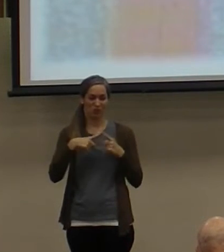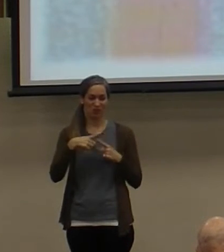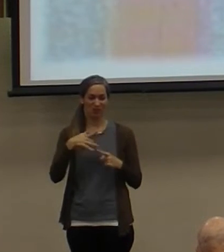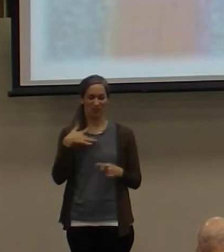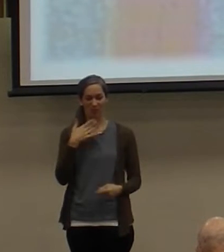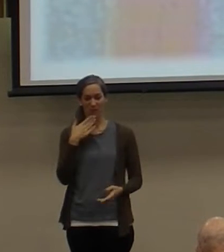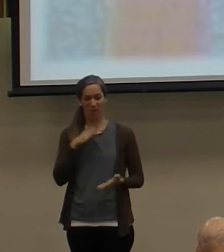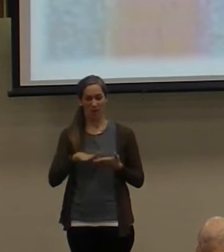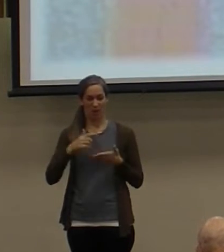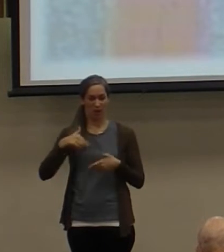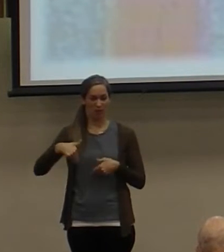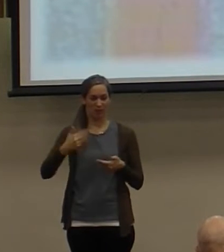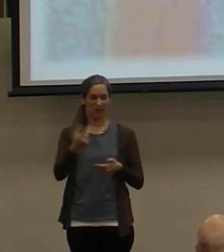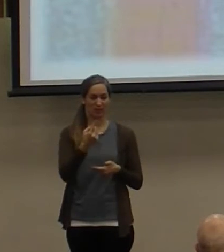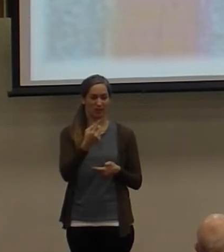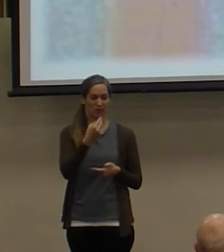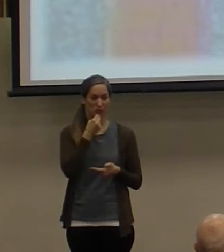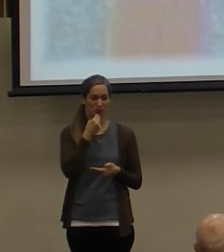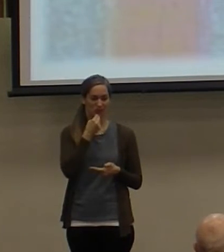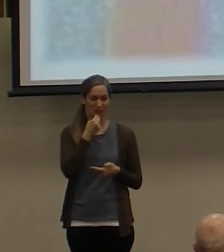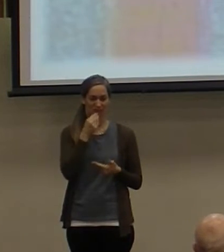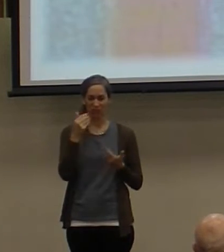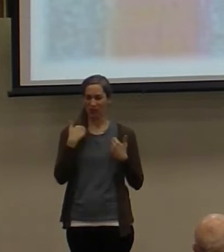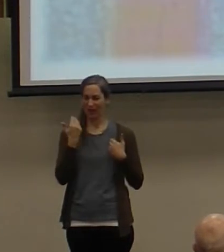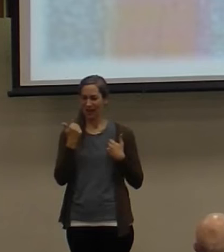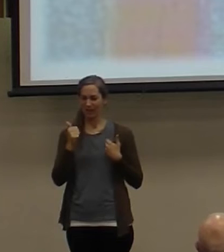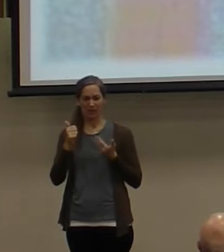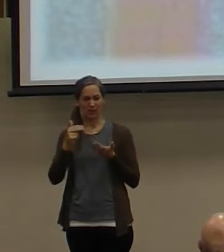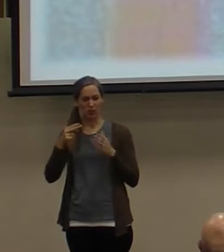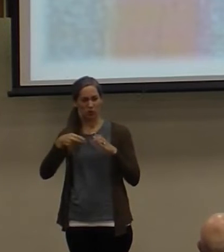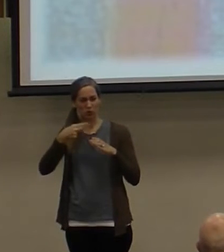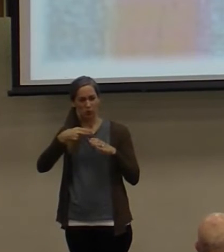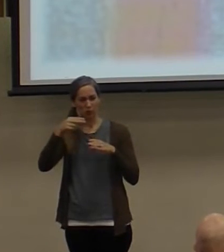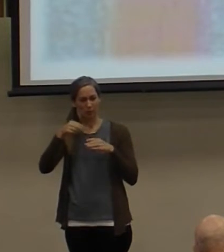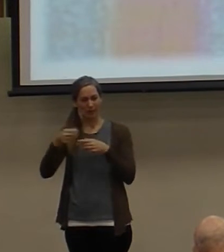puny. I'll bring you something to eat. We got any soup in the pantry?